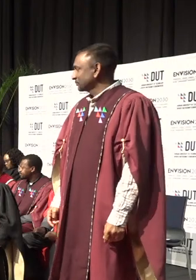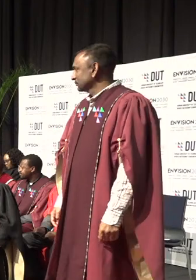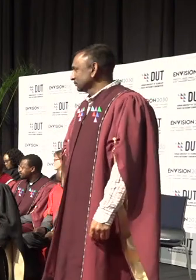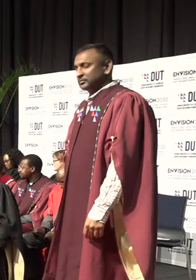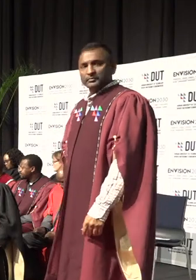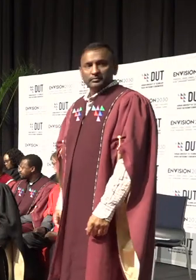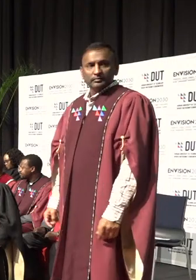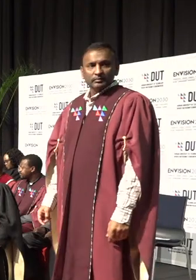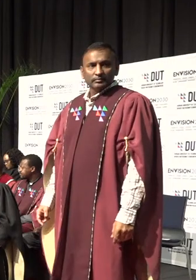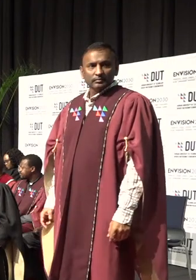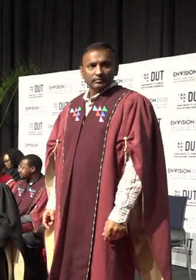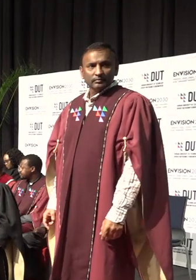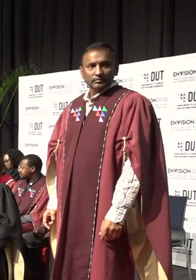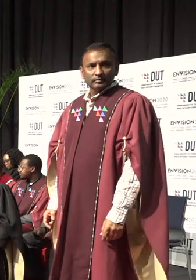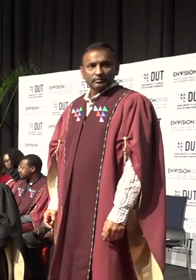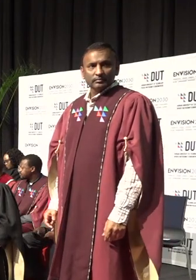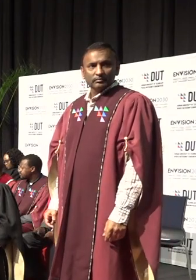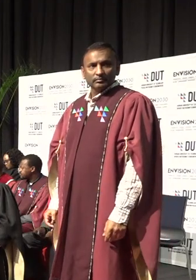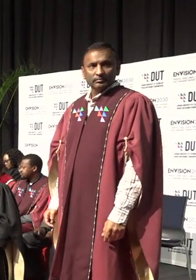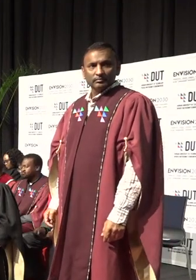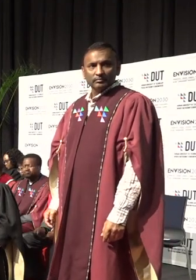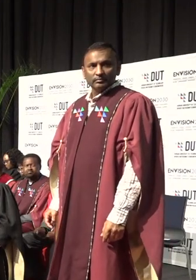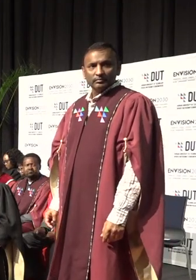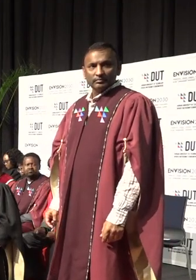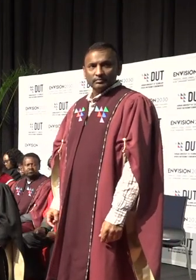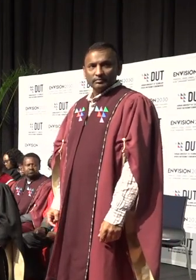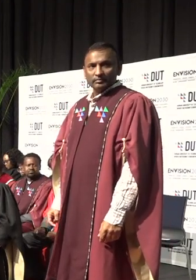Lindelihle Cyril Nkosi.